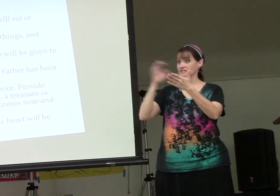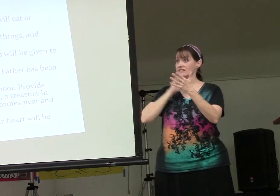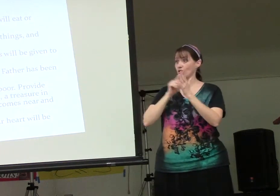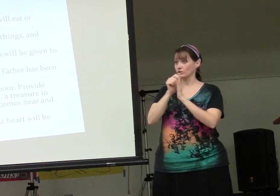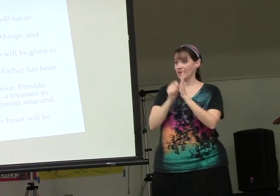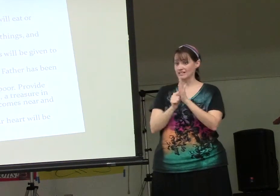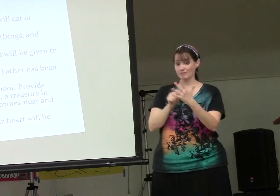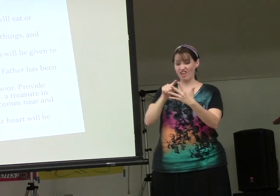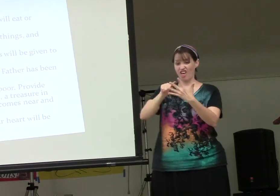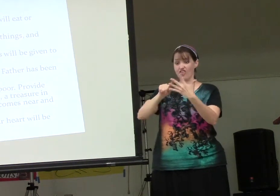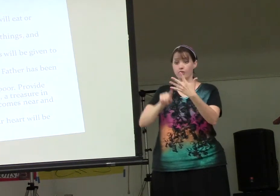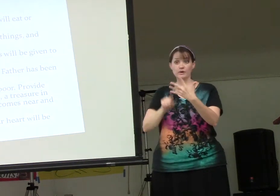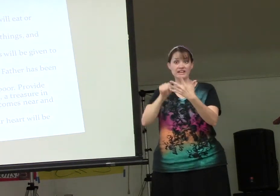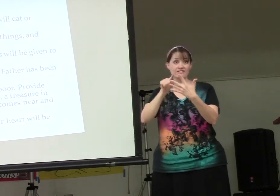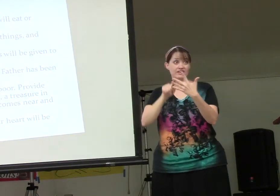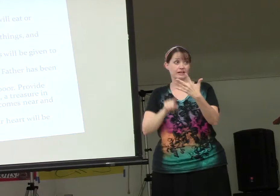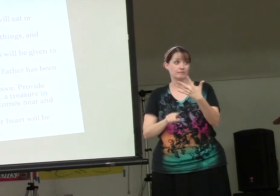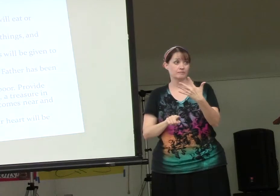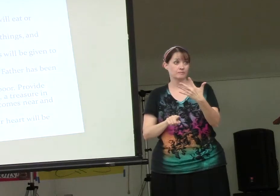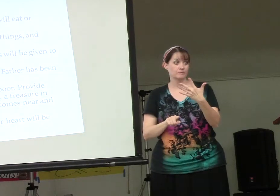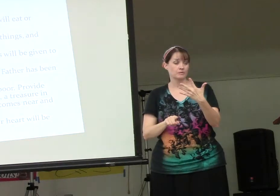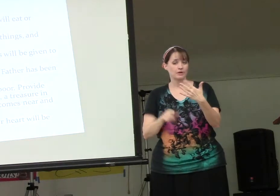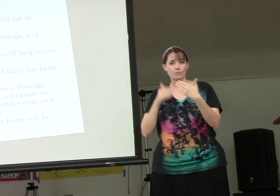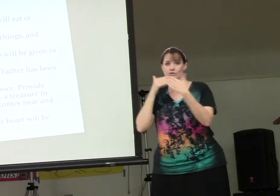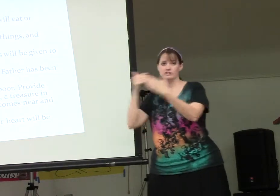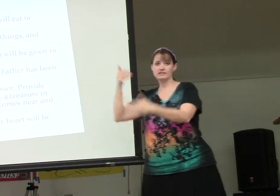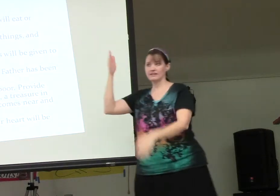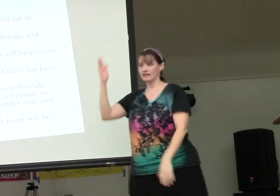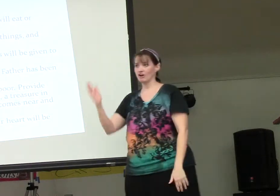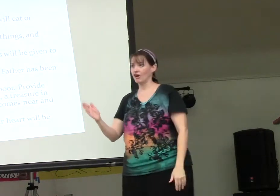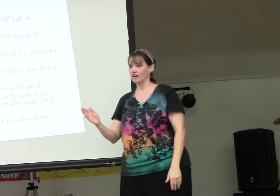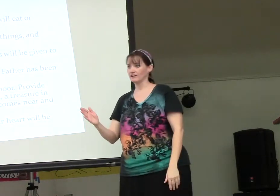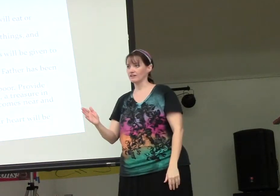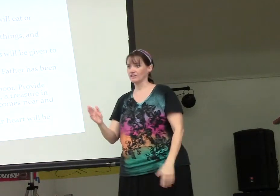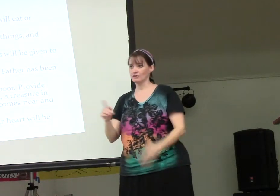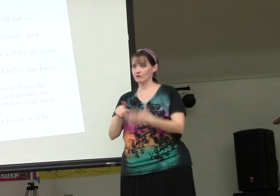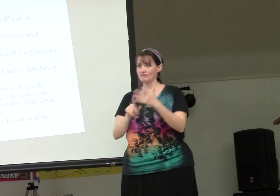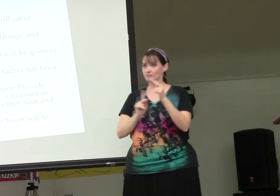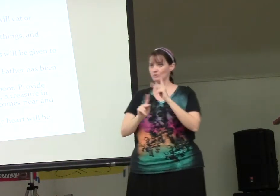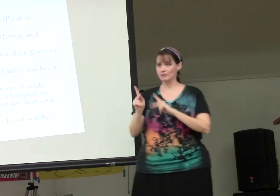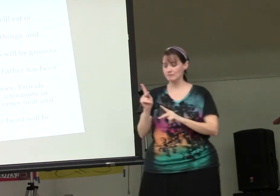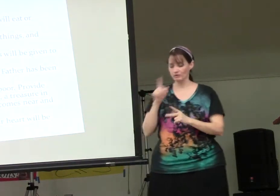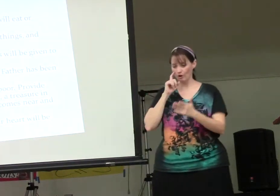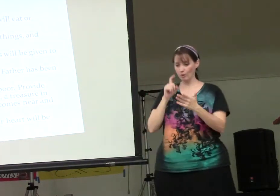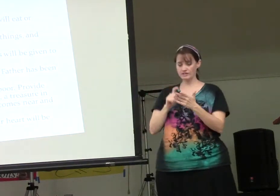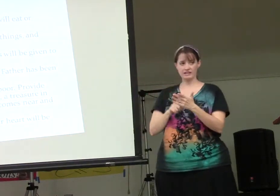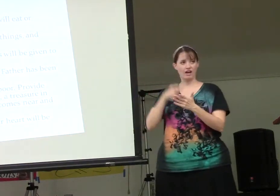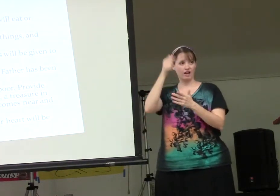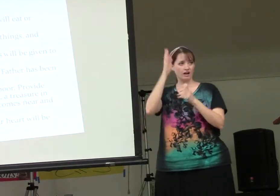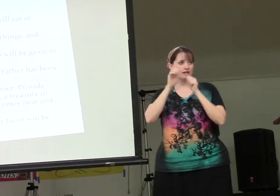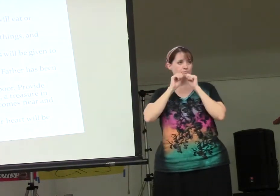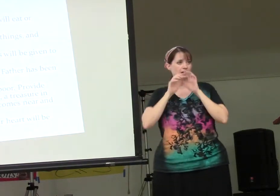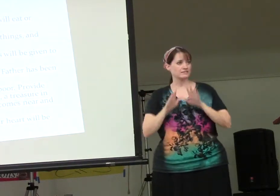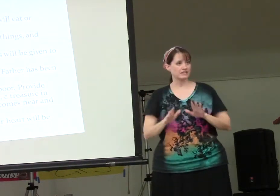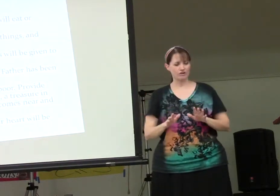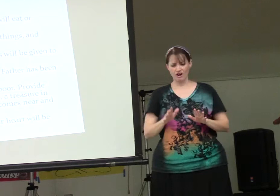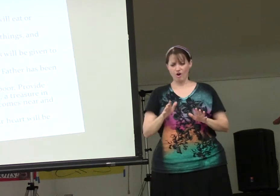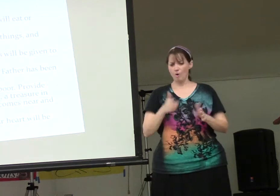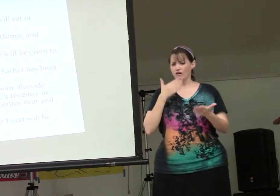in the Old Testament. Three of them were just to thank God. Three of them were people noticing God's blessing, or, oh, a